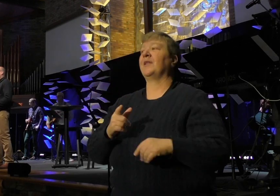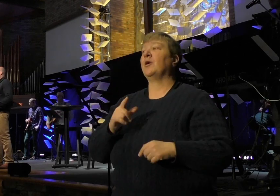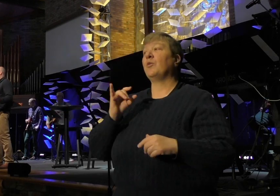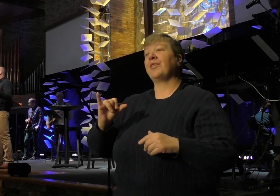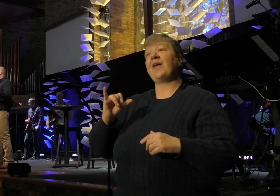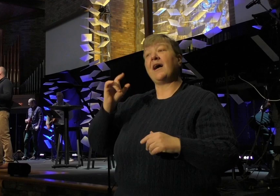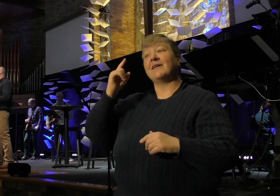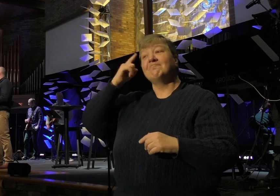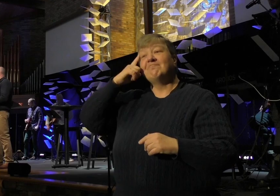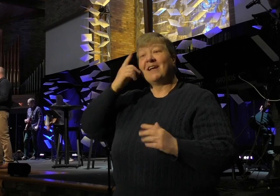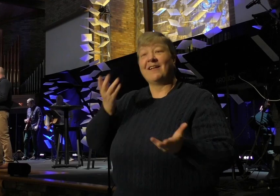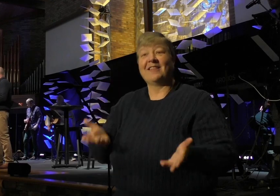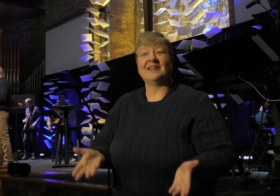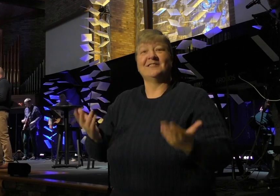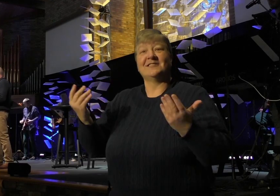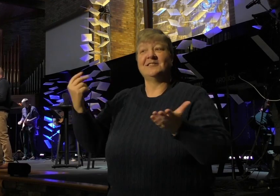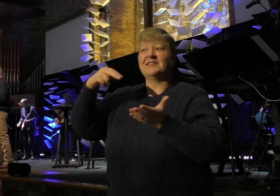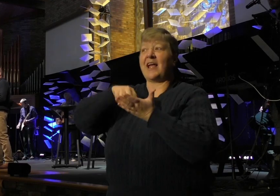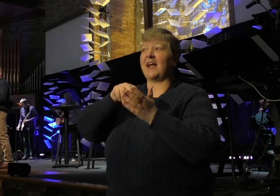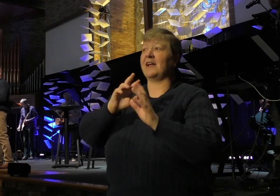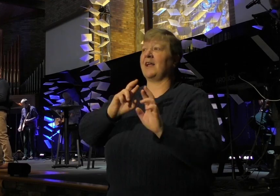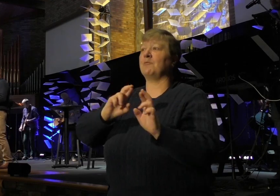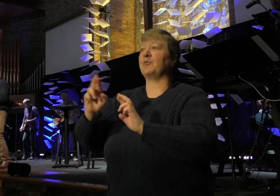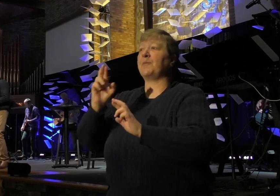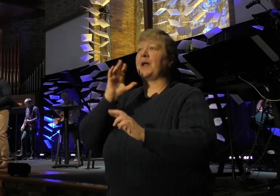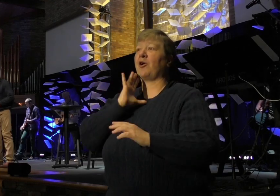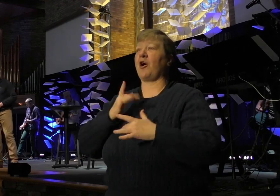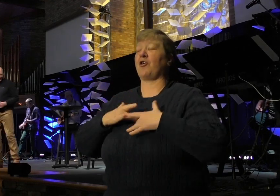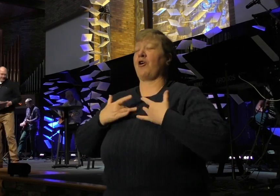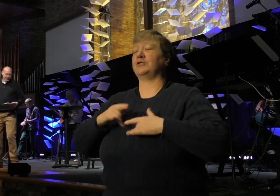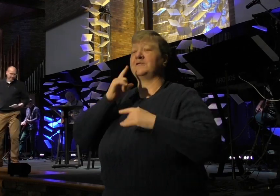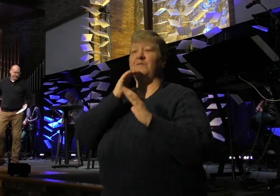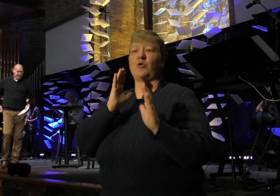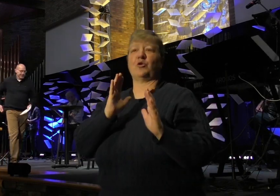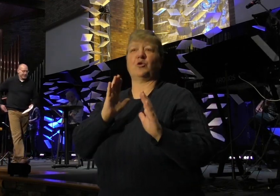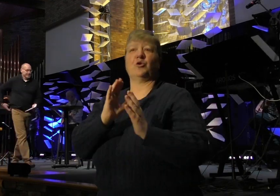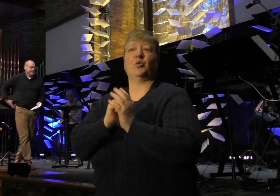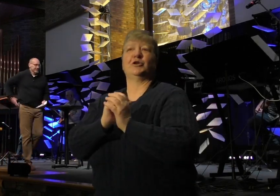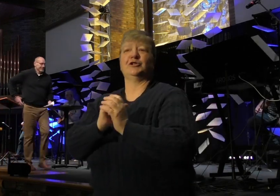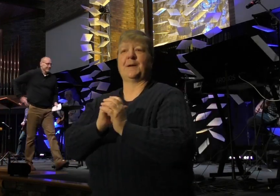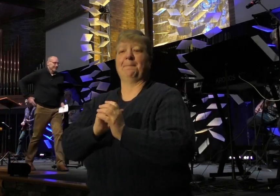mind, why don't we stand and get our hearts ready for worship.